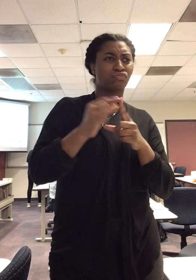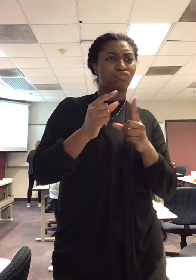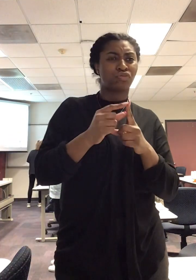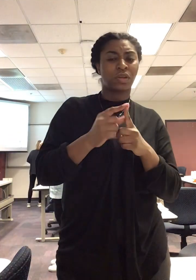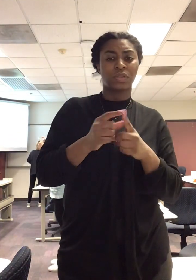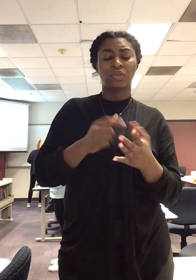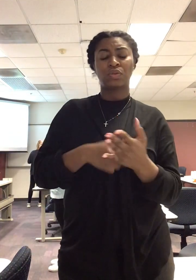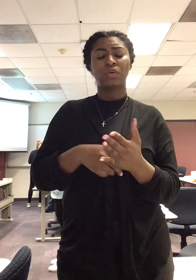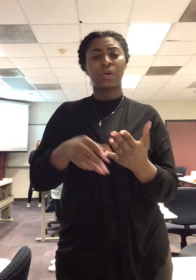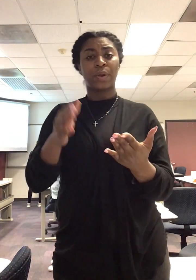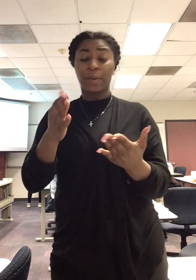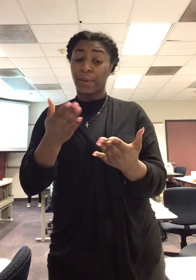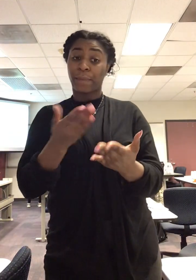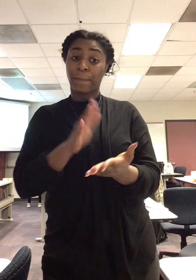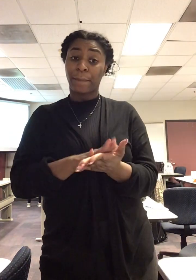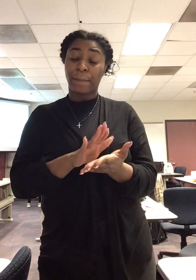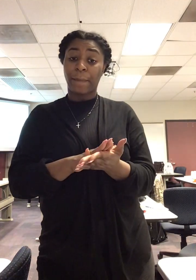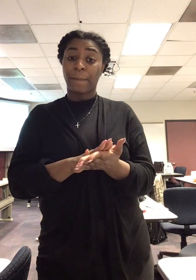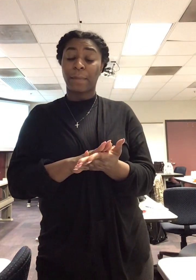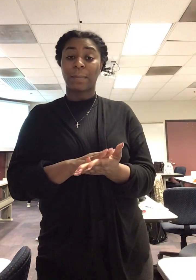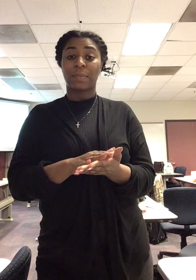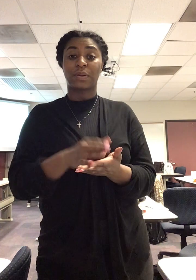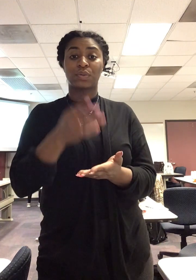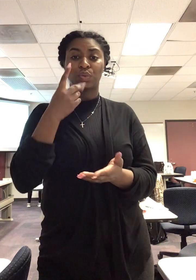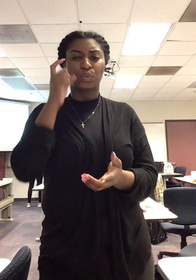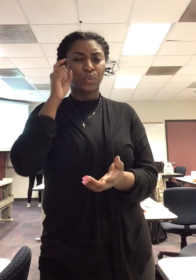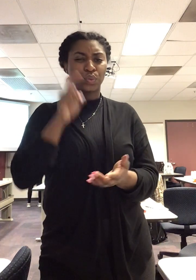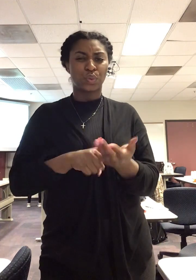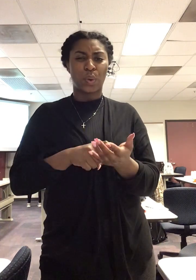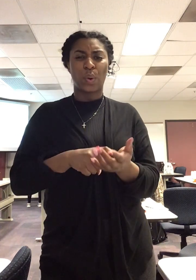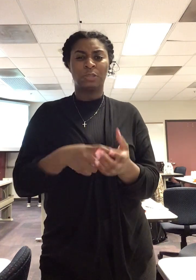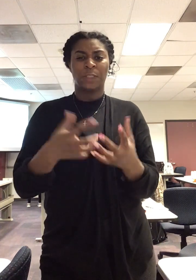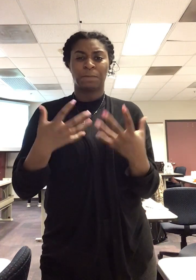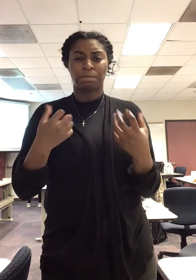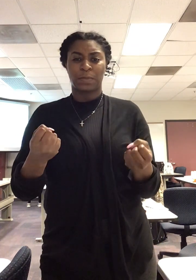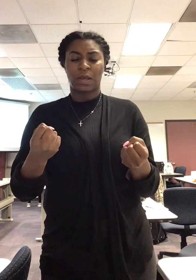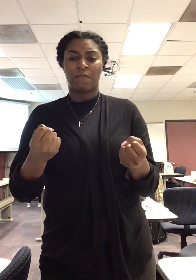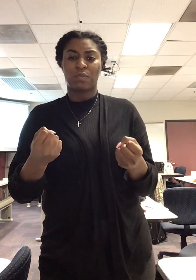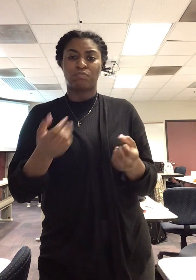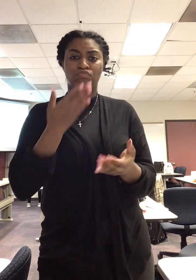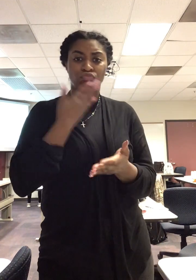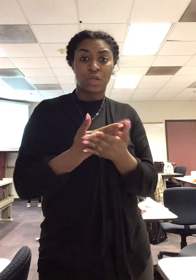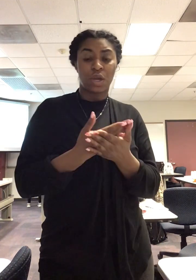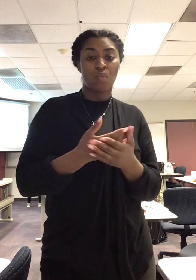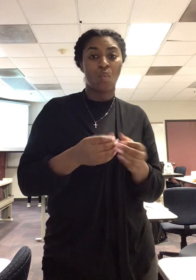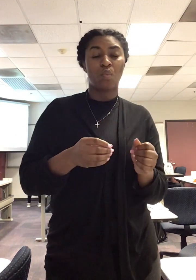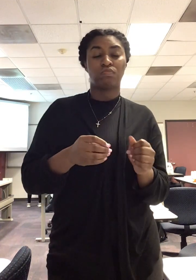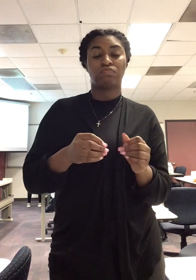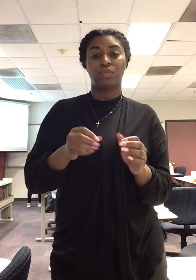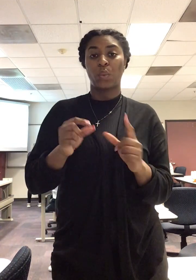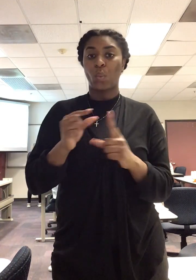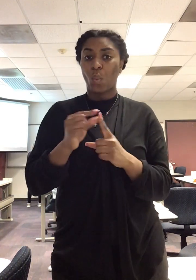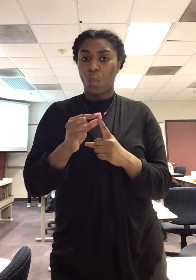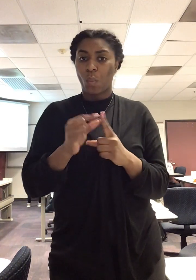if you notice any powerful words or phrases the author used in his craft, write them down. What